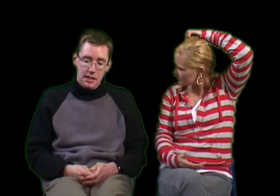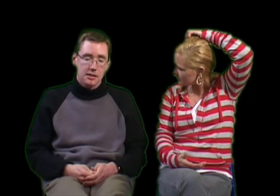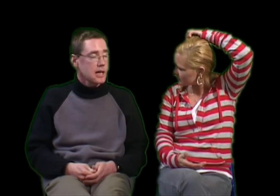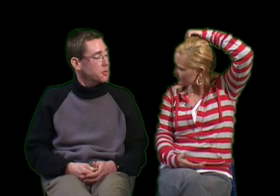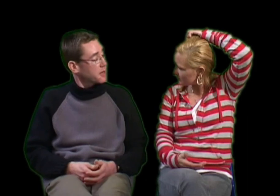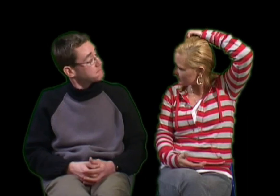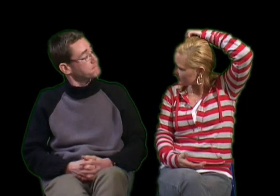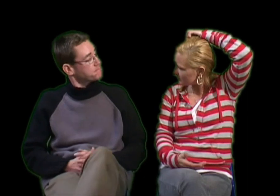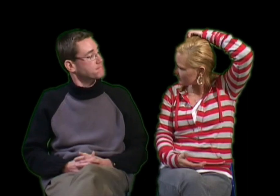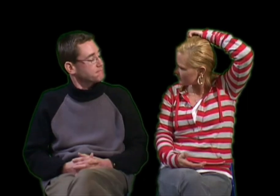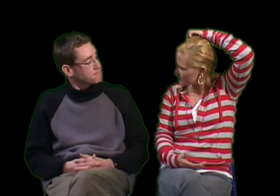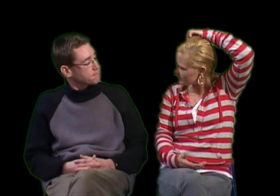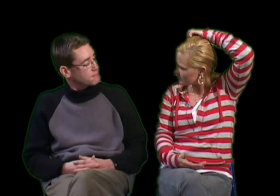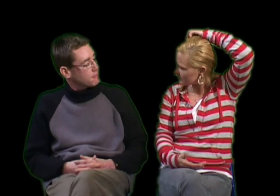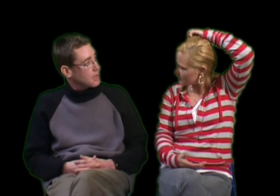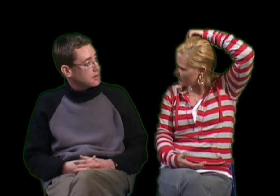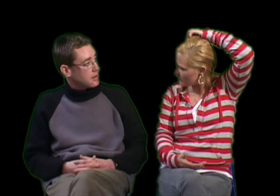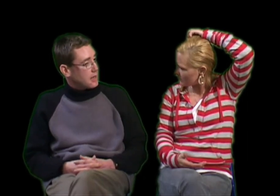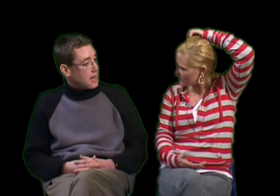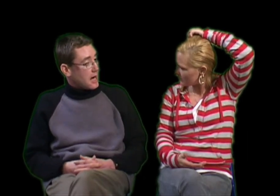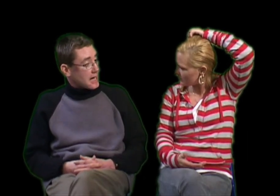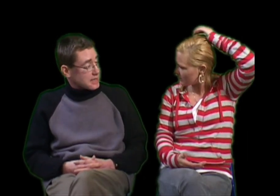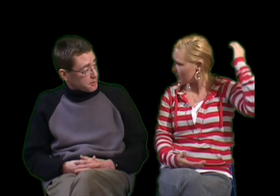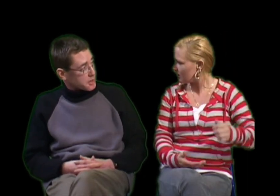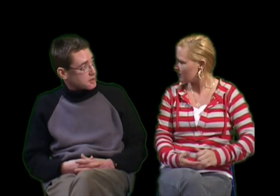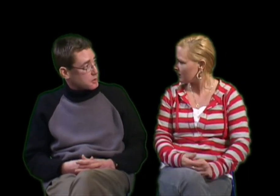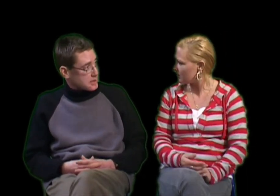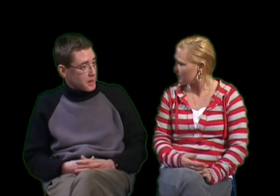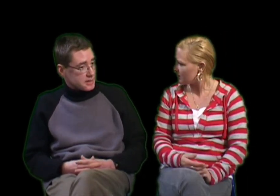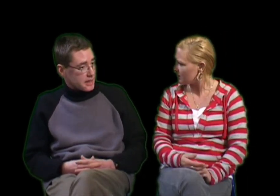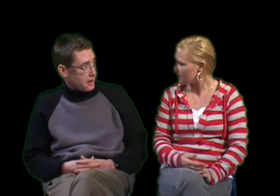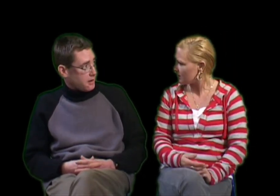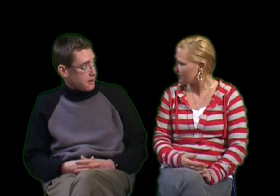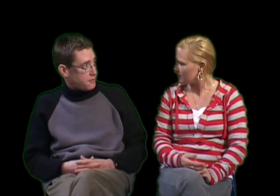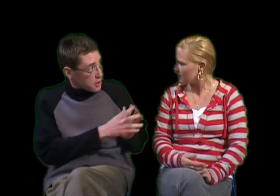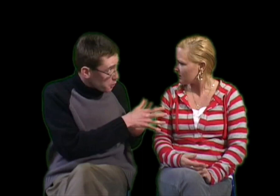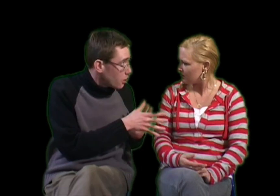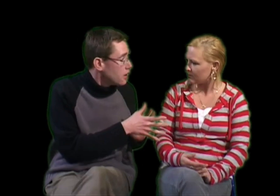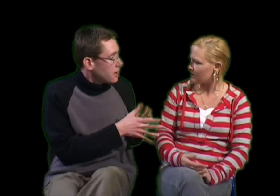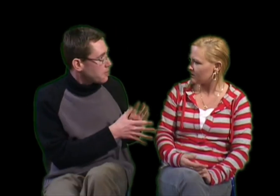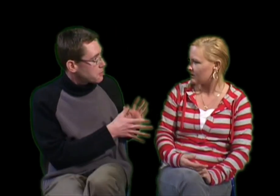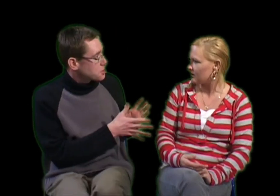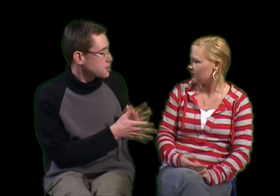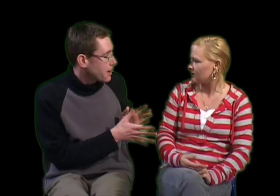I slept with her. You are? I slept with Sue last Wednesday. For you! I mean, it was just to,